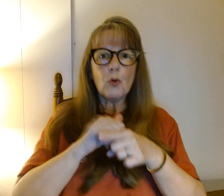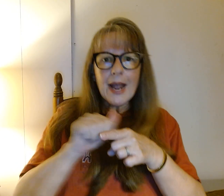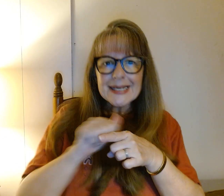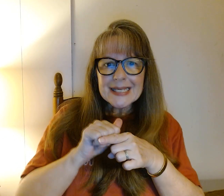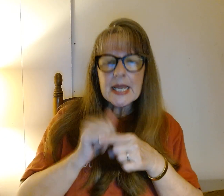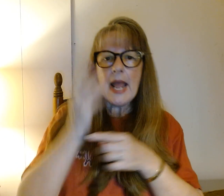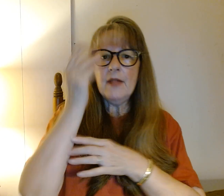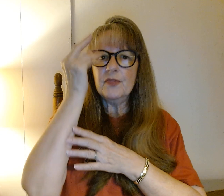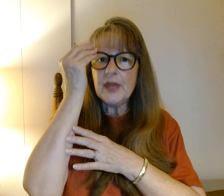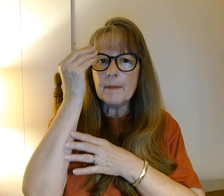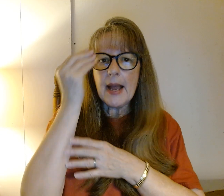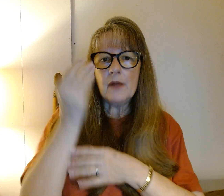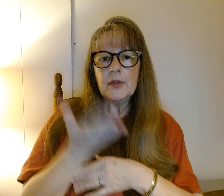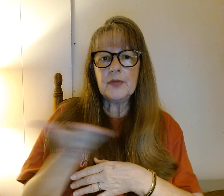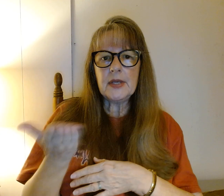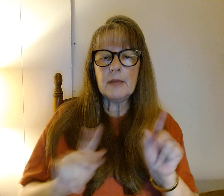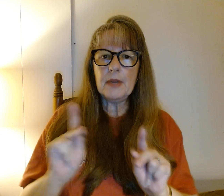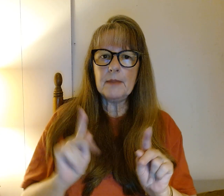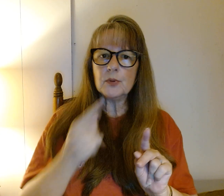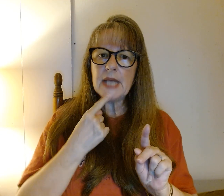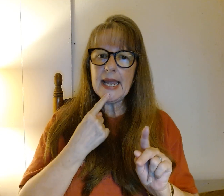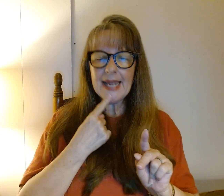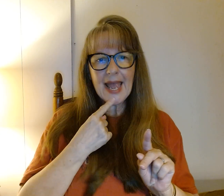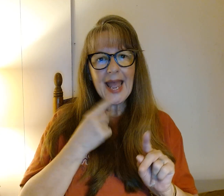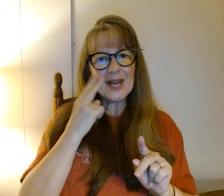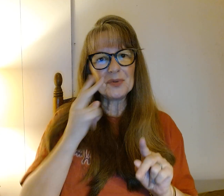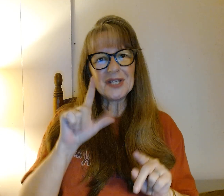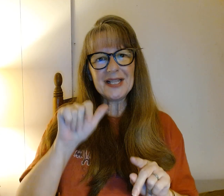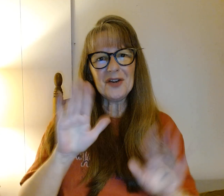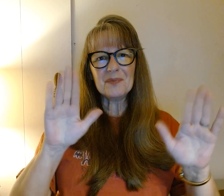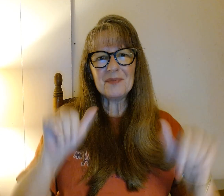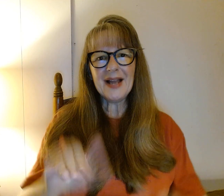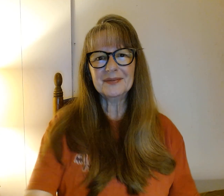anyway, practice and think about the things that people say, and I will see you later. Bye.